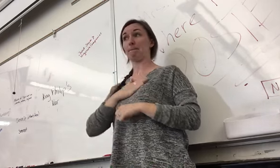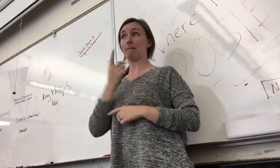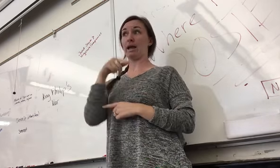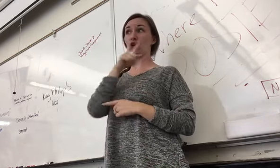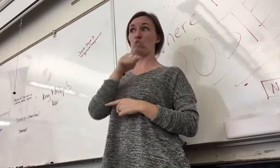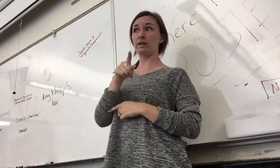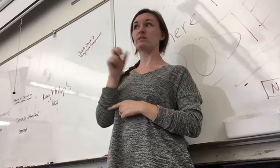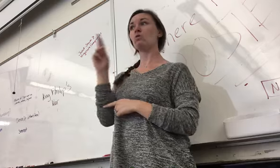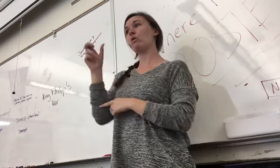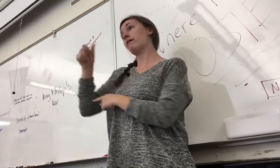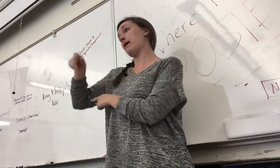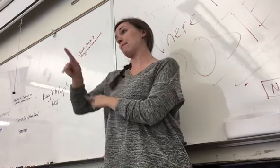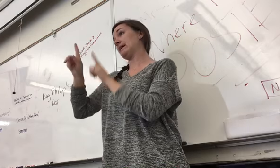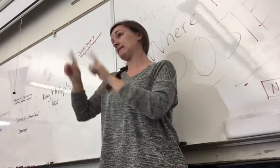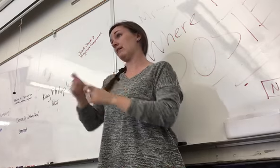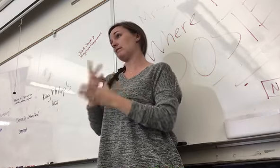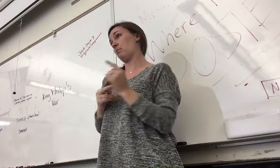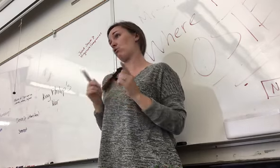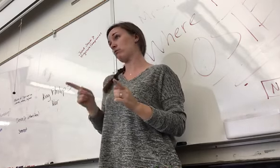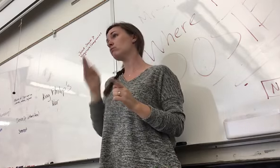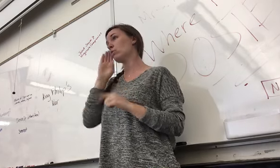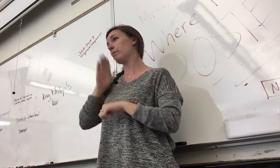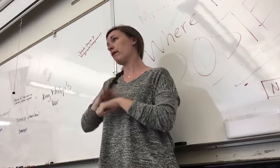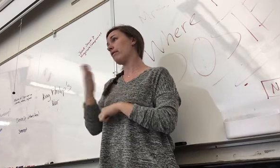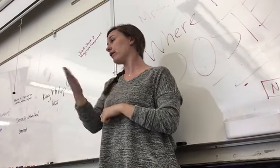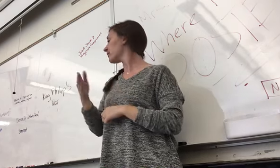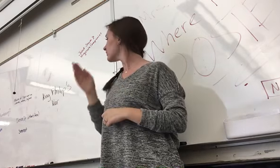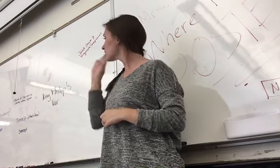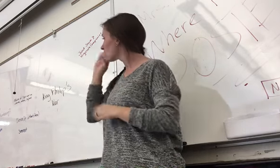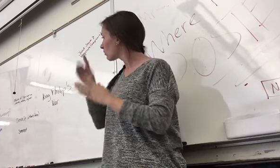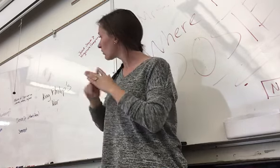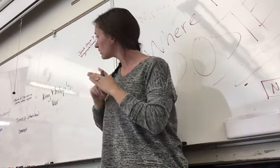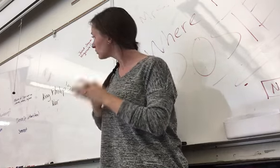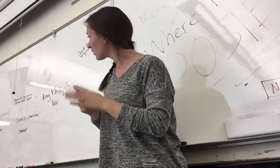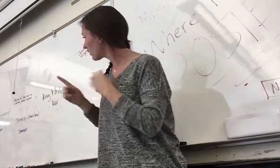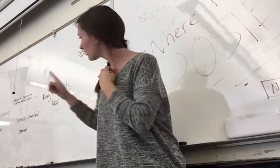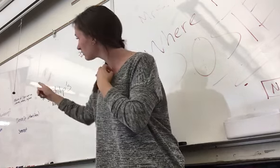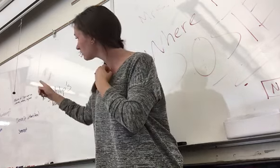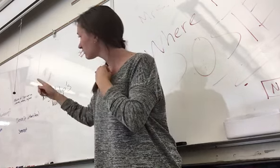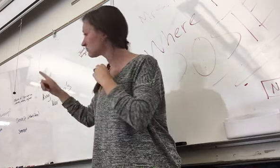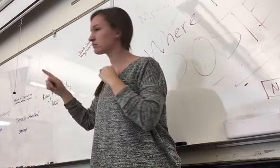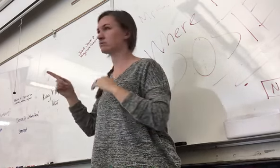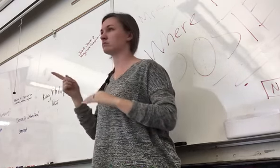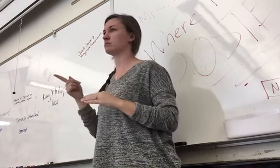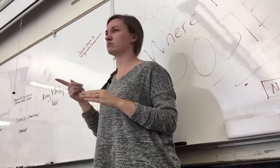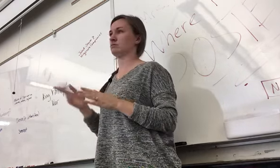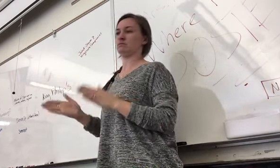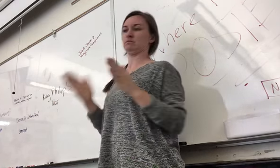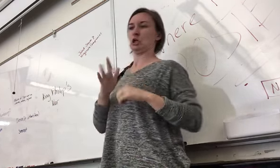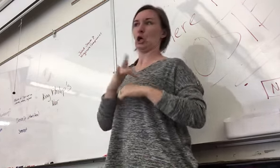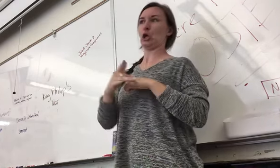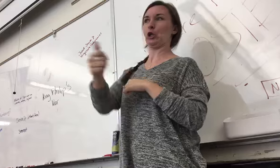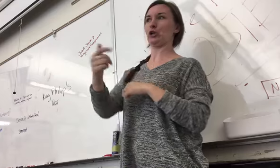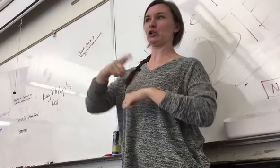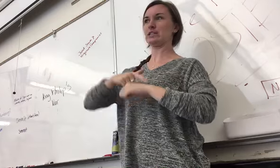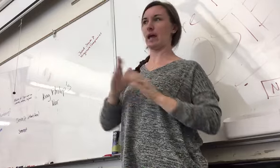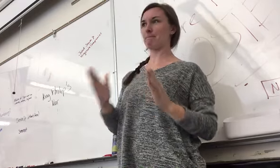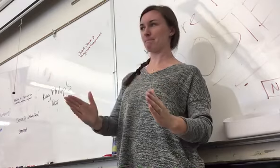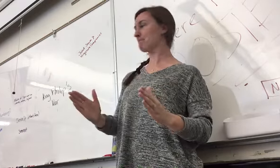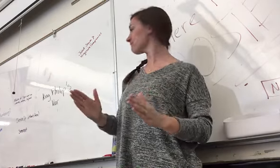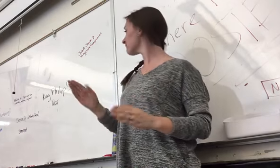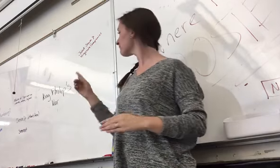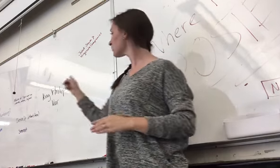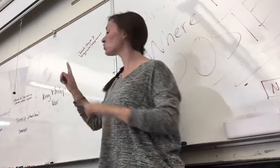quiz or the AP exam. Okay, so we're going to start early, and then we'll go later. So the different